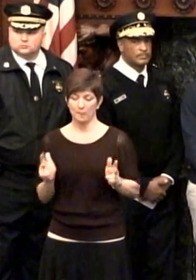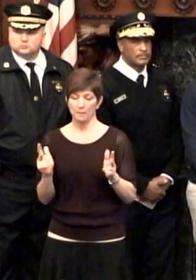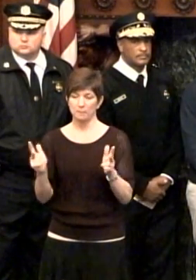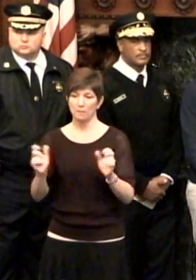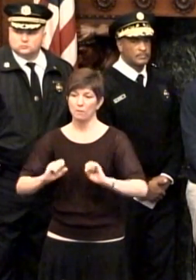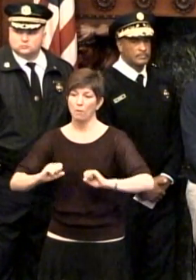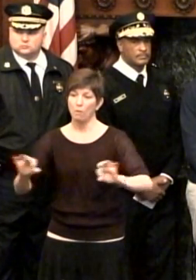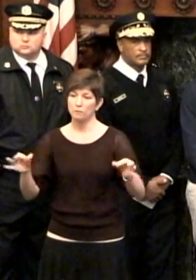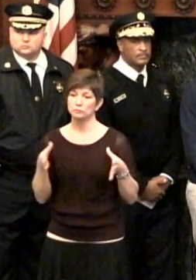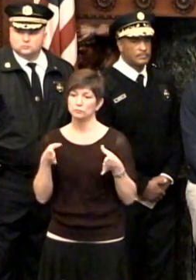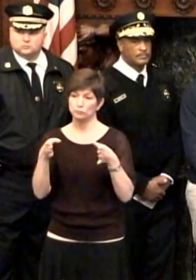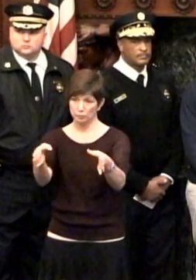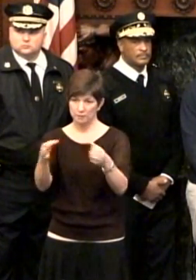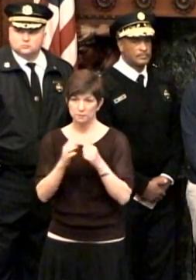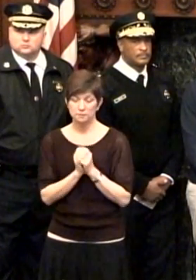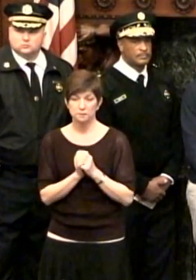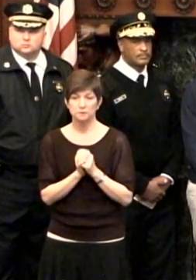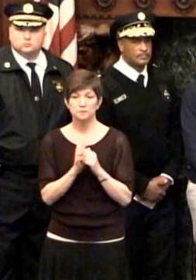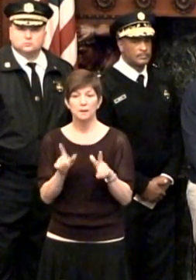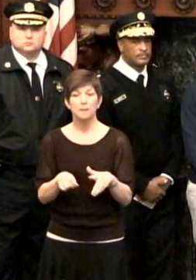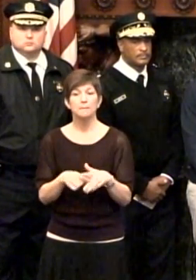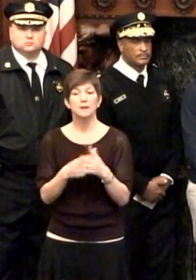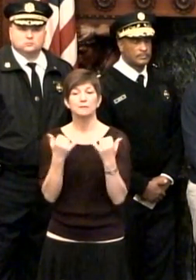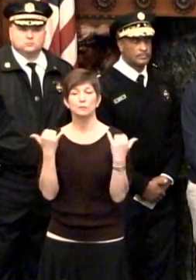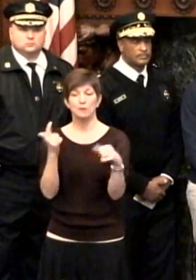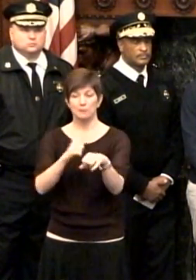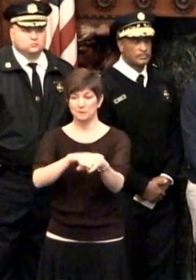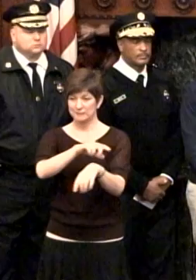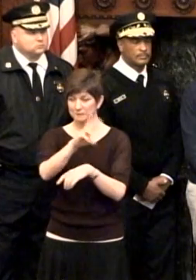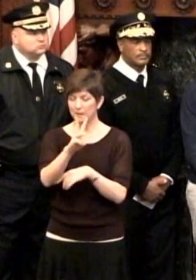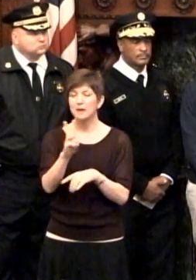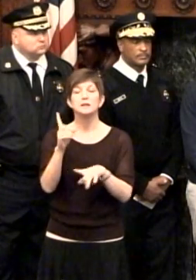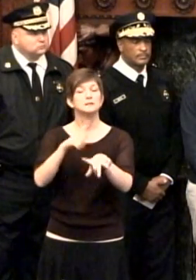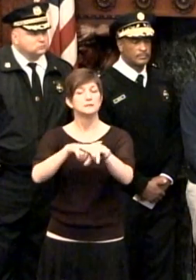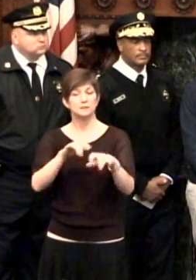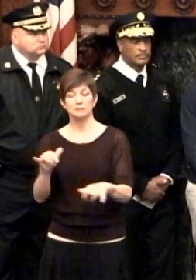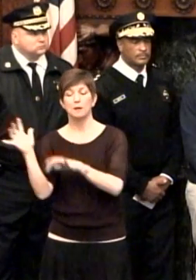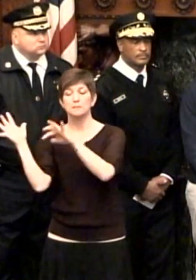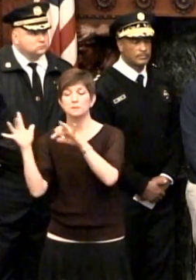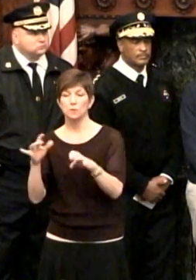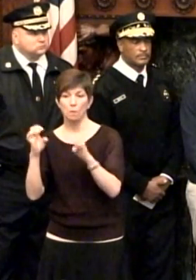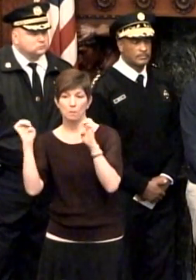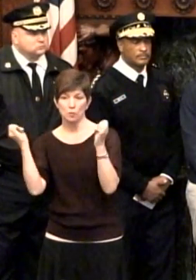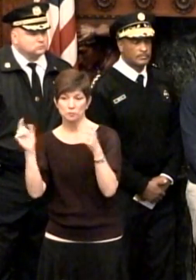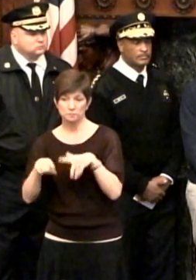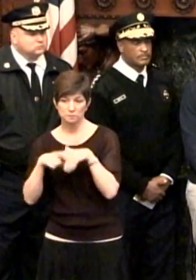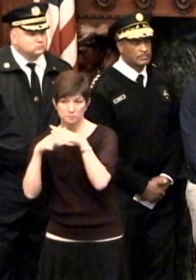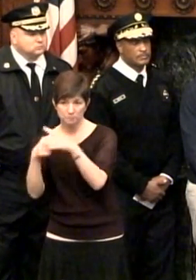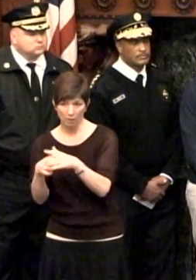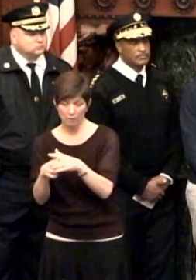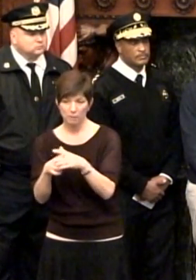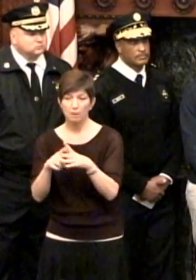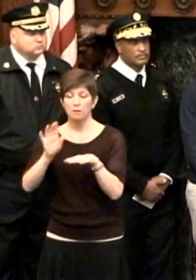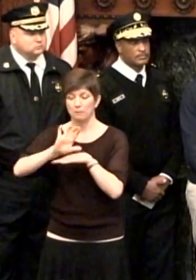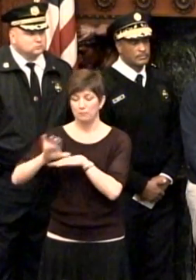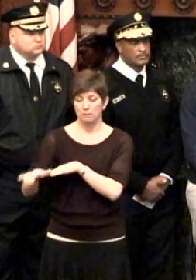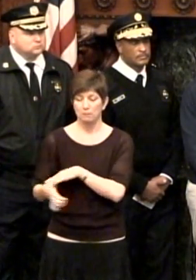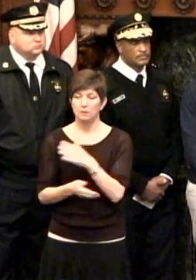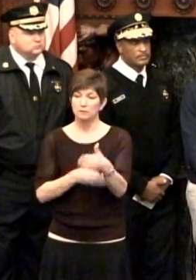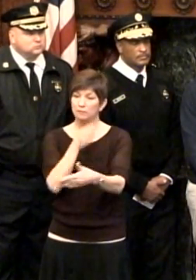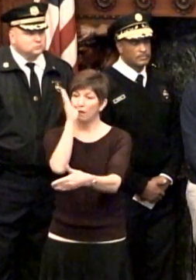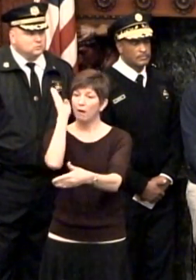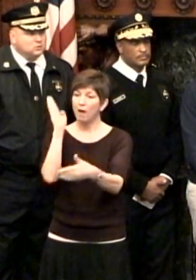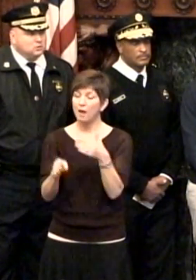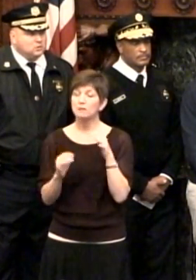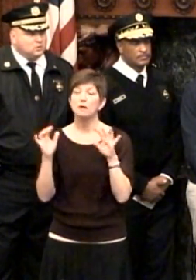our streets. Beginning at 6 p.m. today, the same time as the snow emergency declaration, and running through the end of the snow